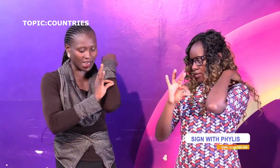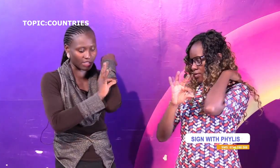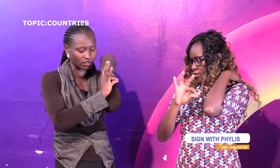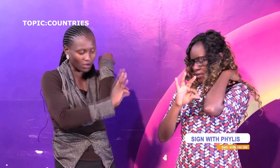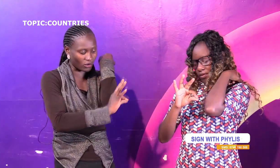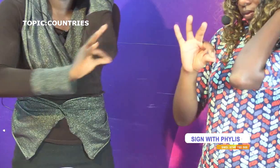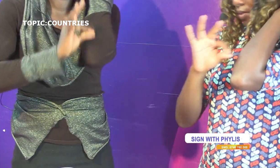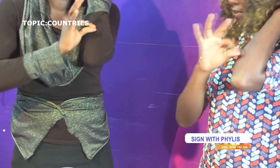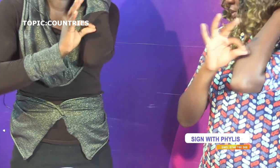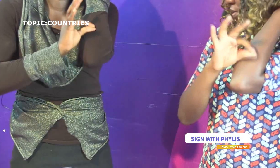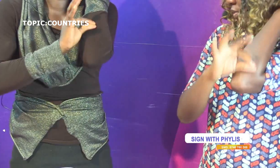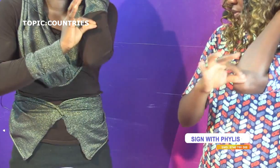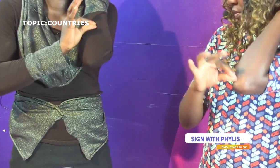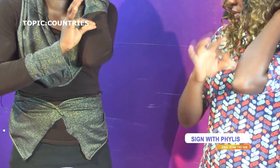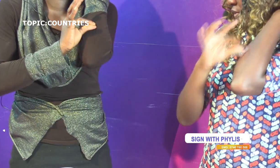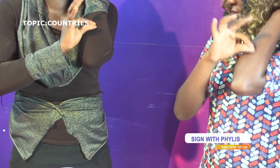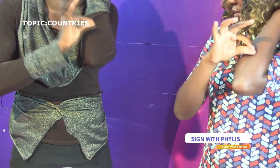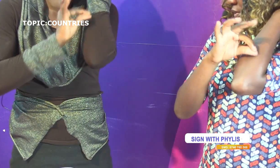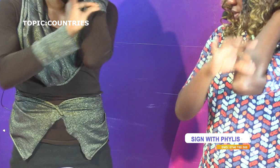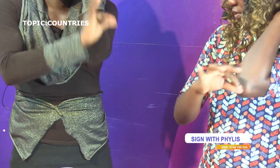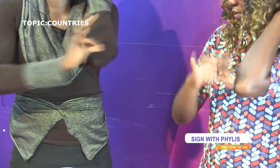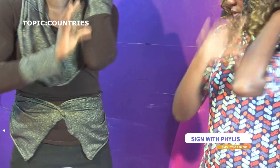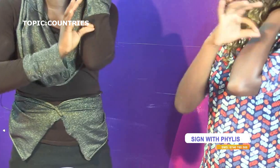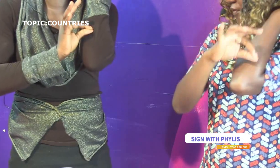circle like that. Foreign